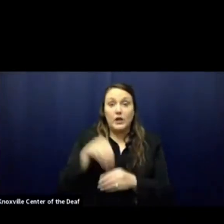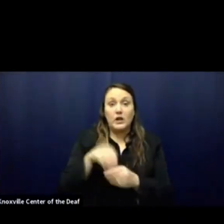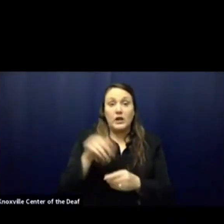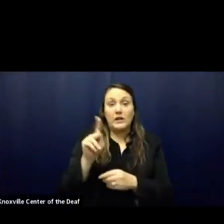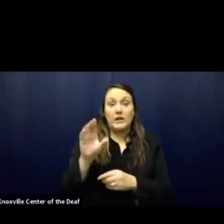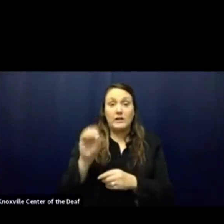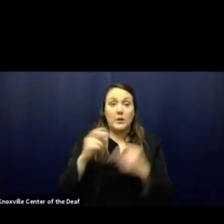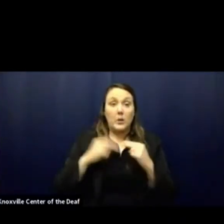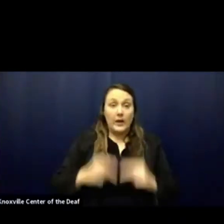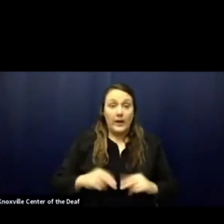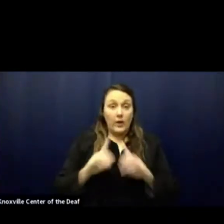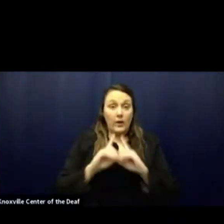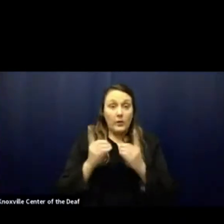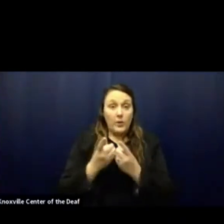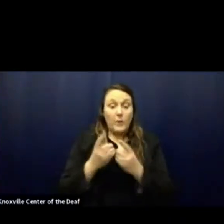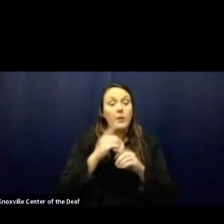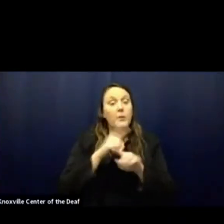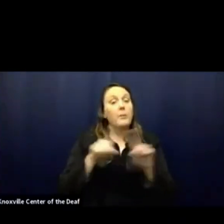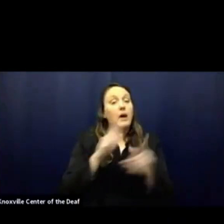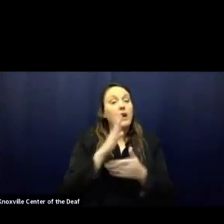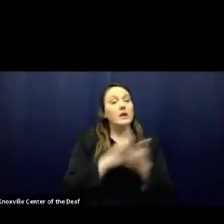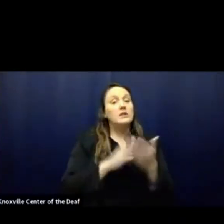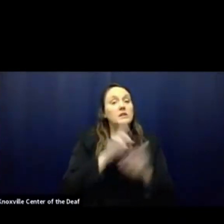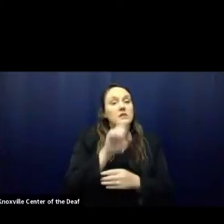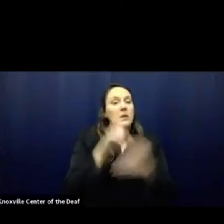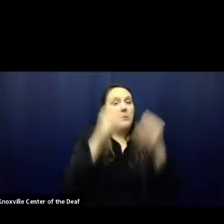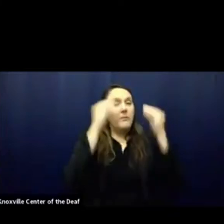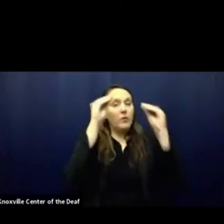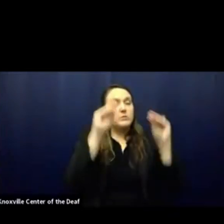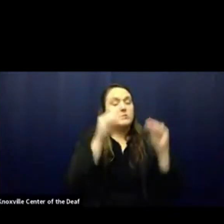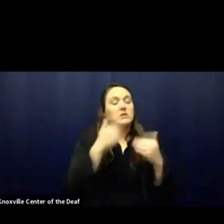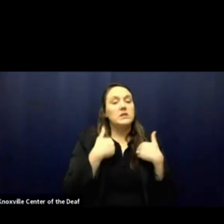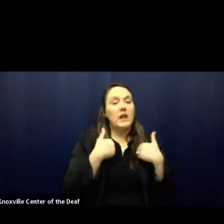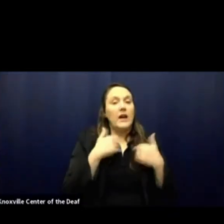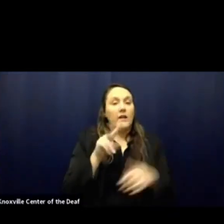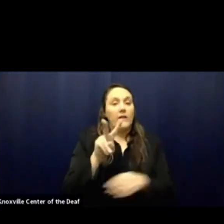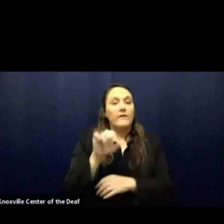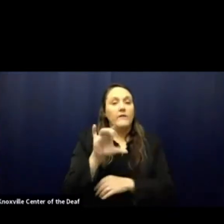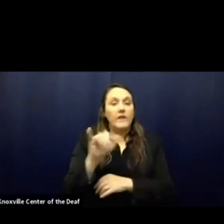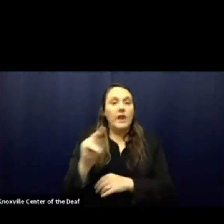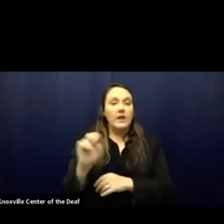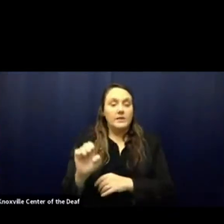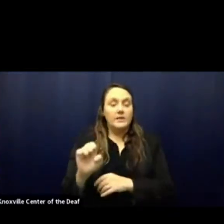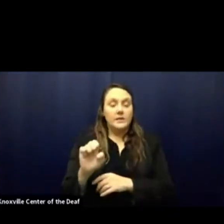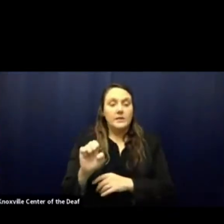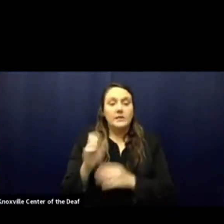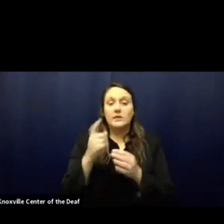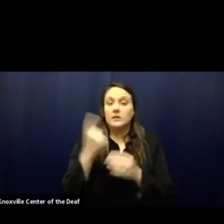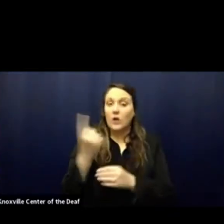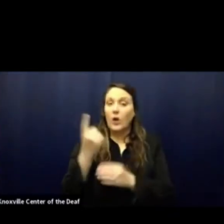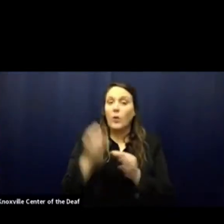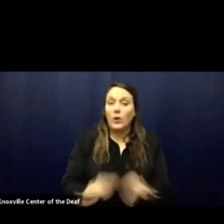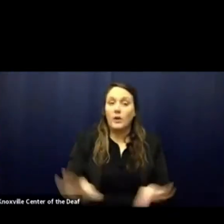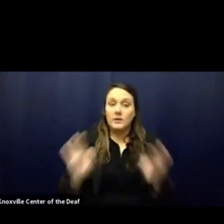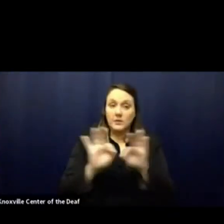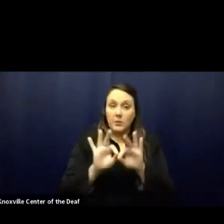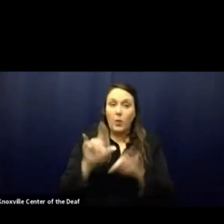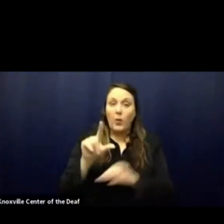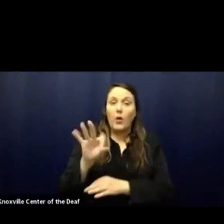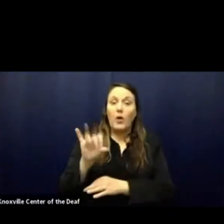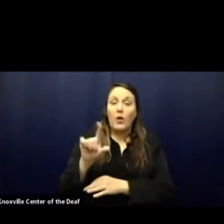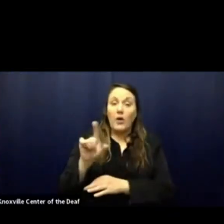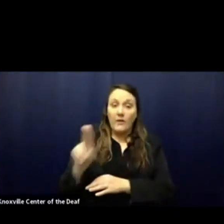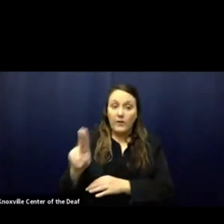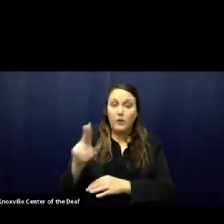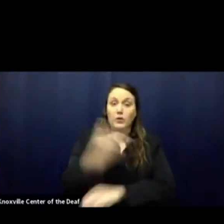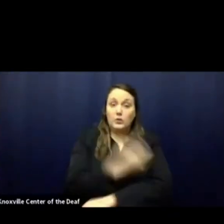we are aware of some pharmacies in our area that do have the vaccine. It is always important to get your flu shot, but this year it's